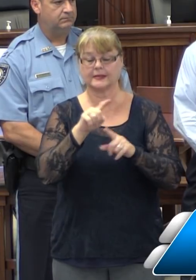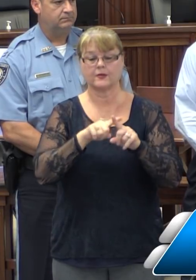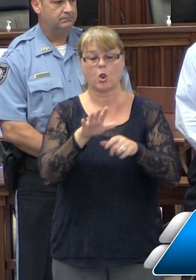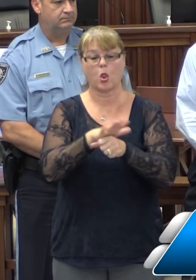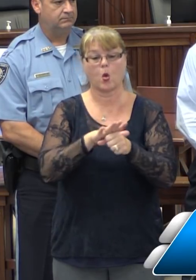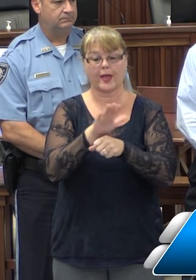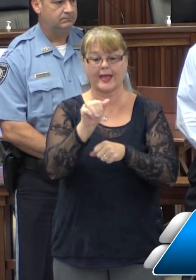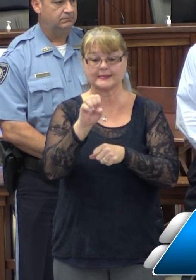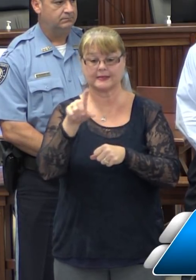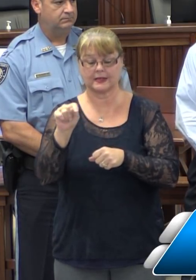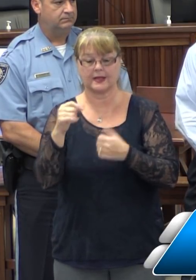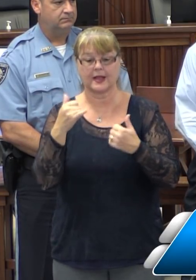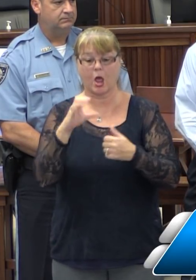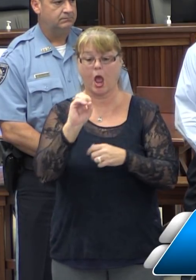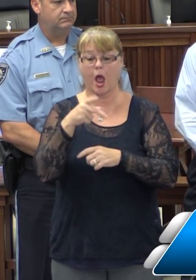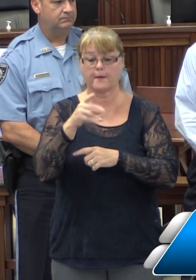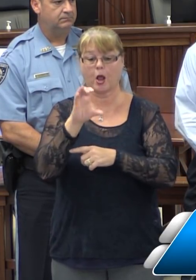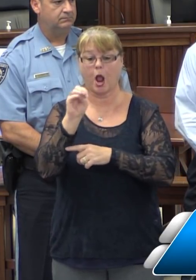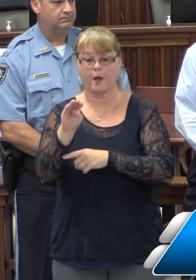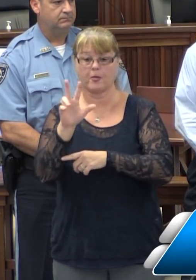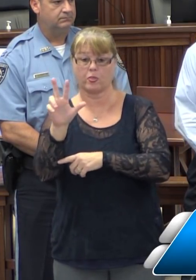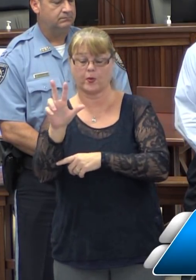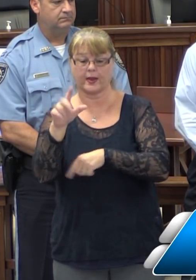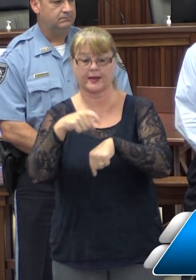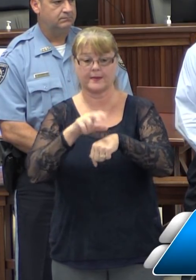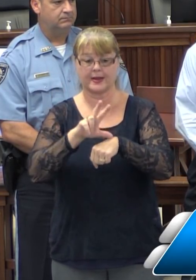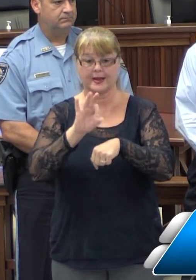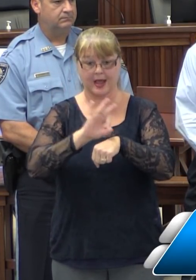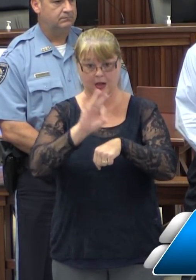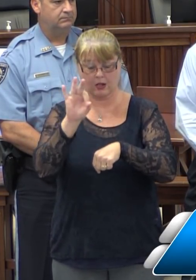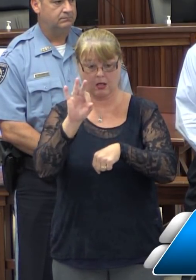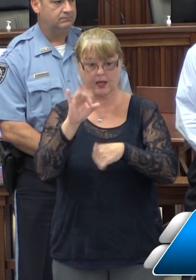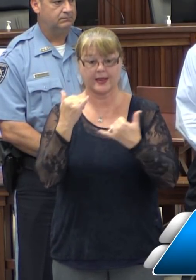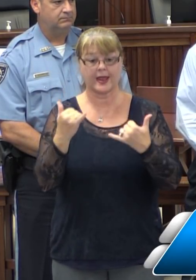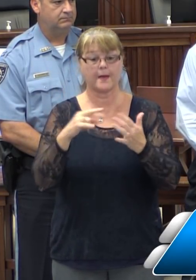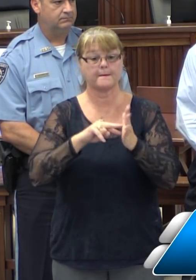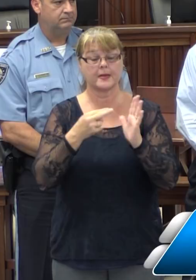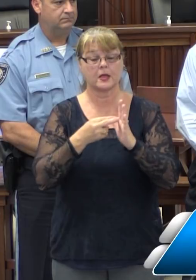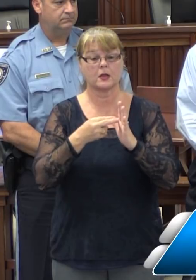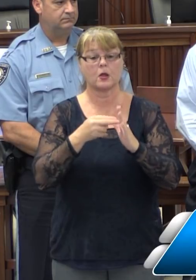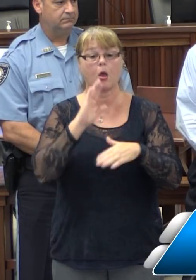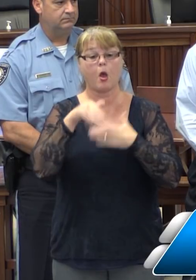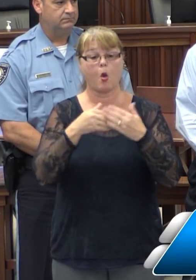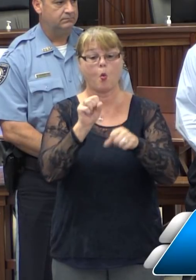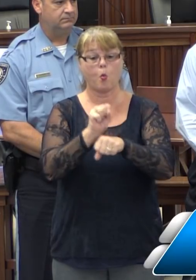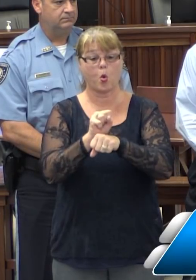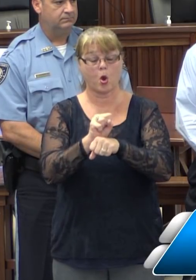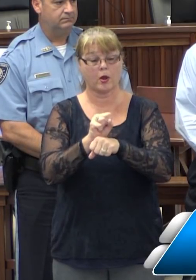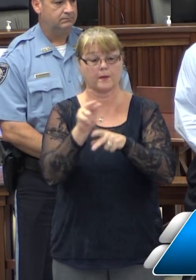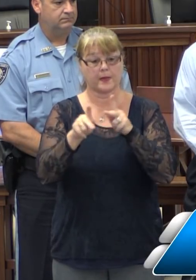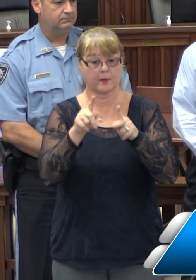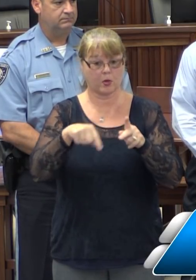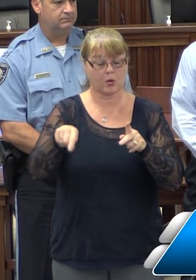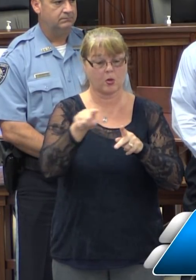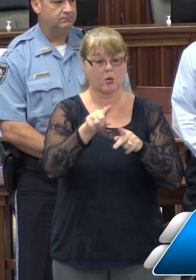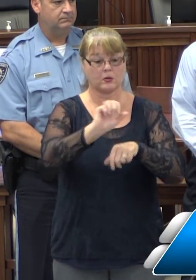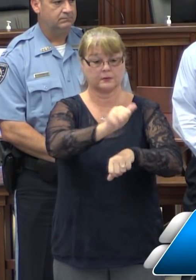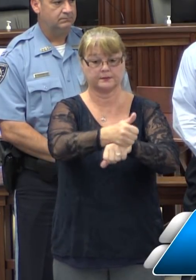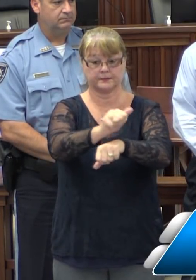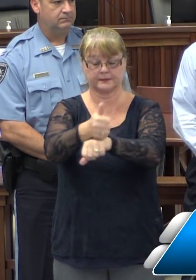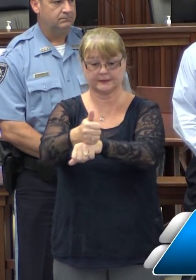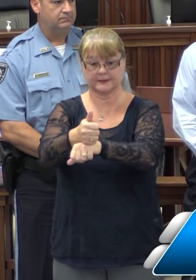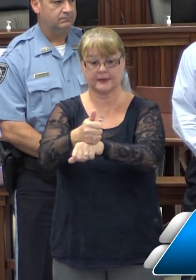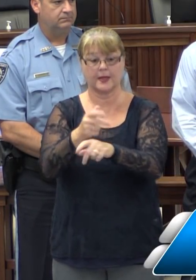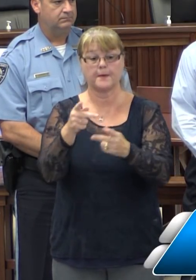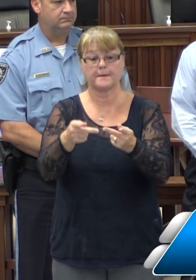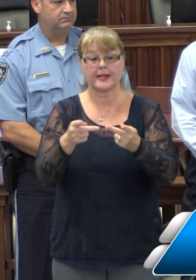assets. We've entered into OPCON 3 at 9 o'clock, and that allows us to take and put our critical workforce assets, put them in